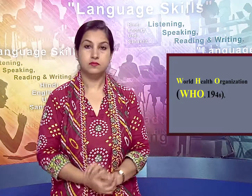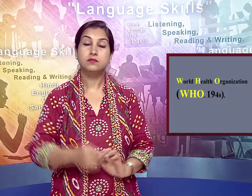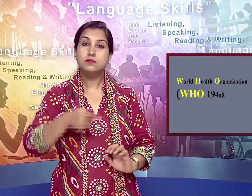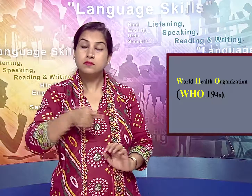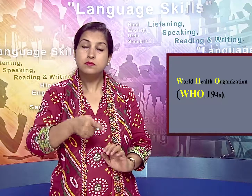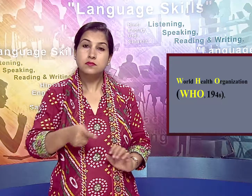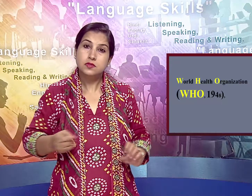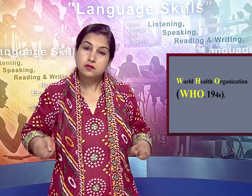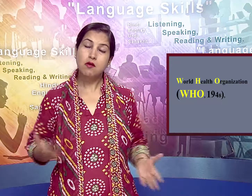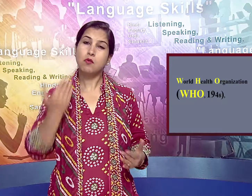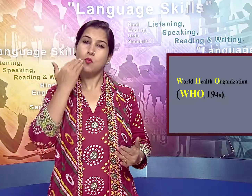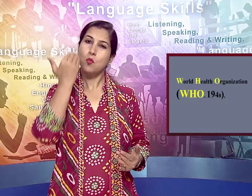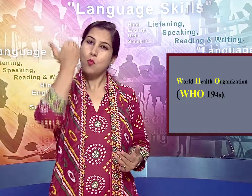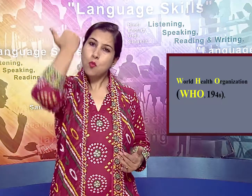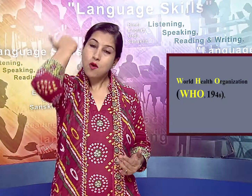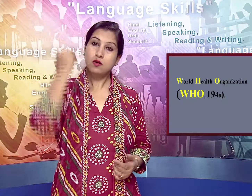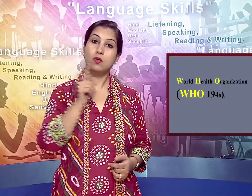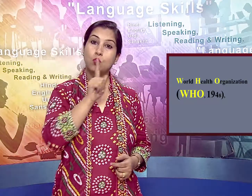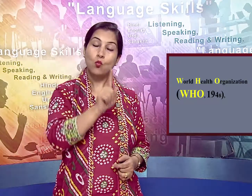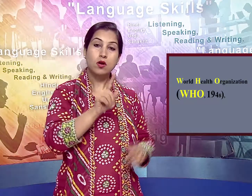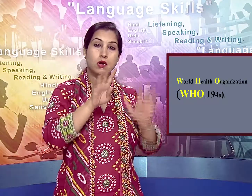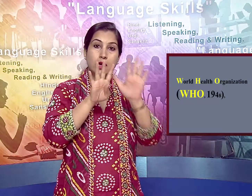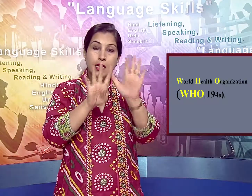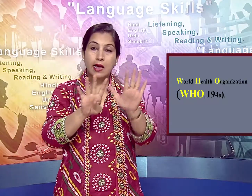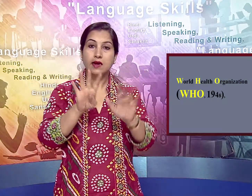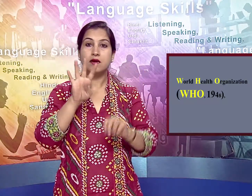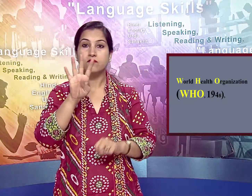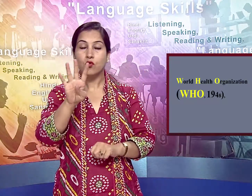It was started in 1948.